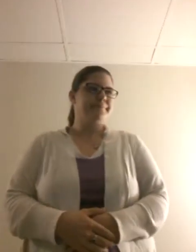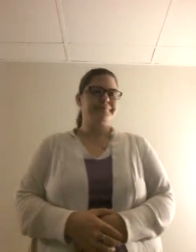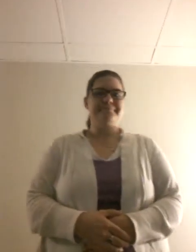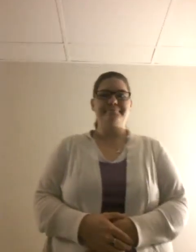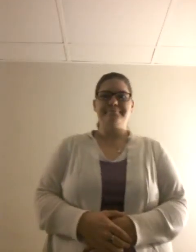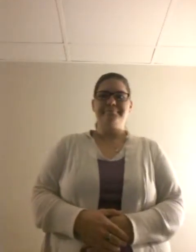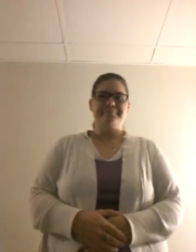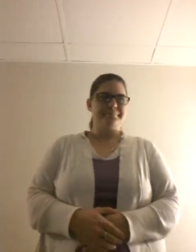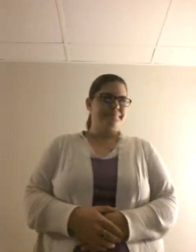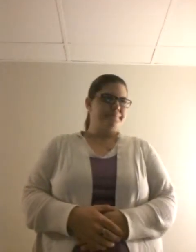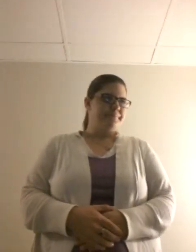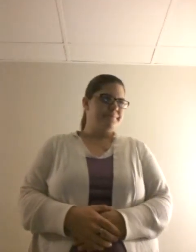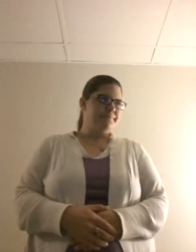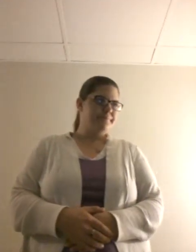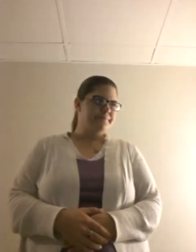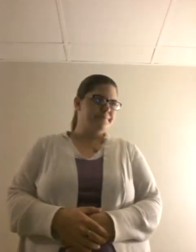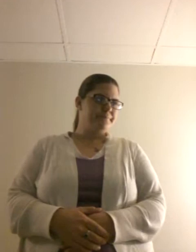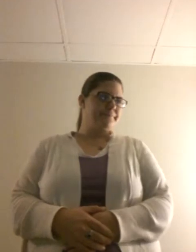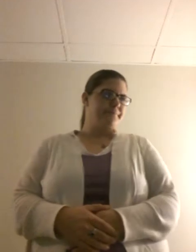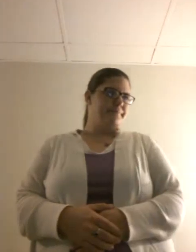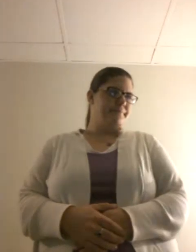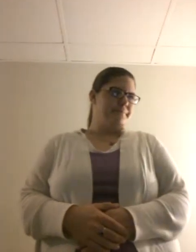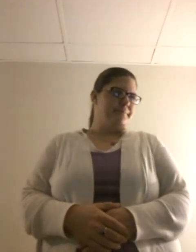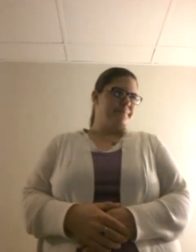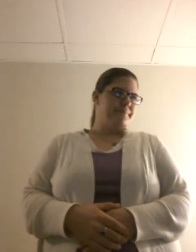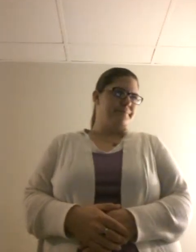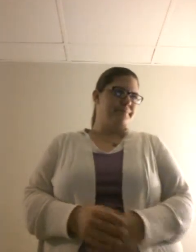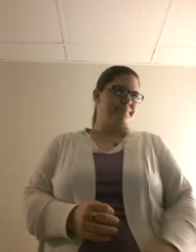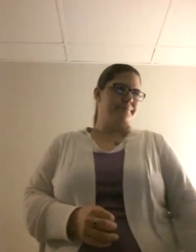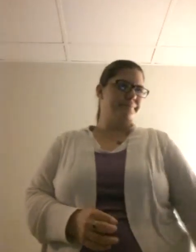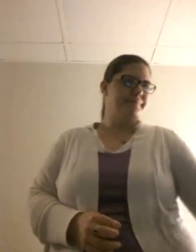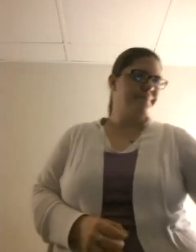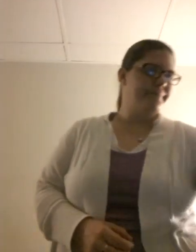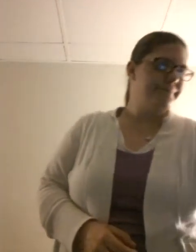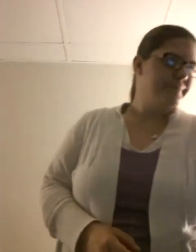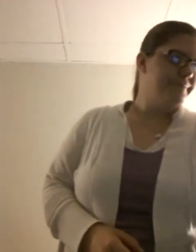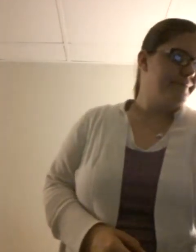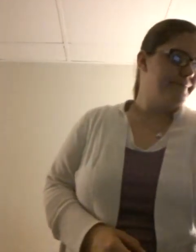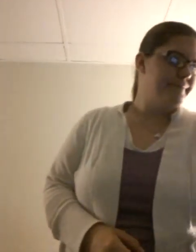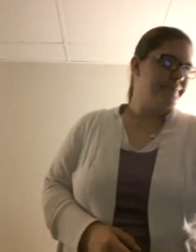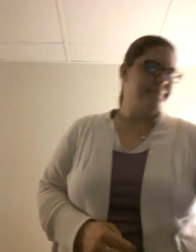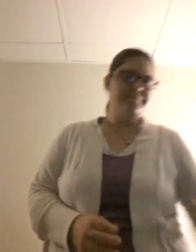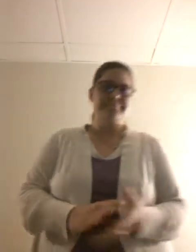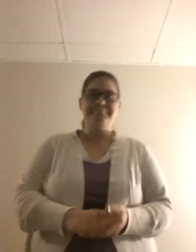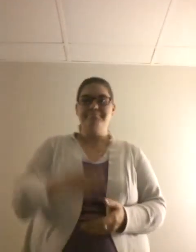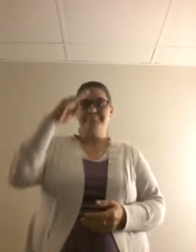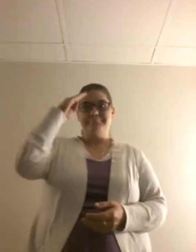Hi, I'm Casey Johnson. I'm a 4th grade math teacher, and today we're going to be talking about equivalent fraction lessons